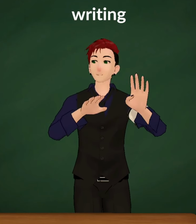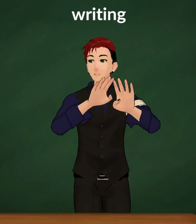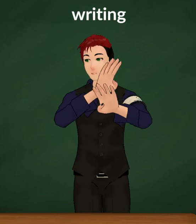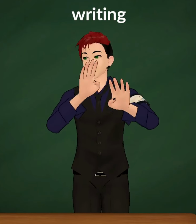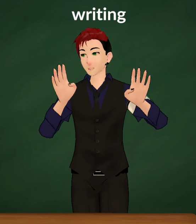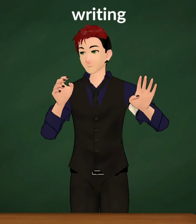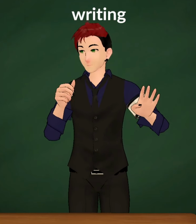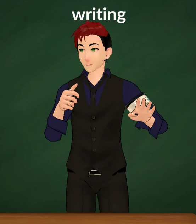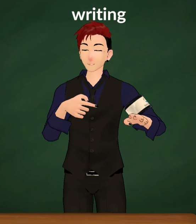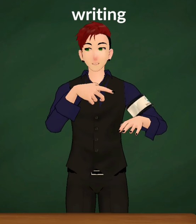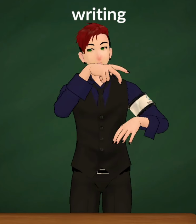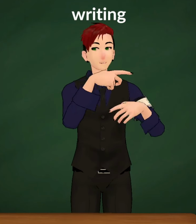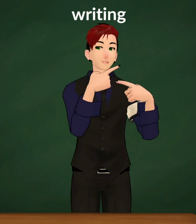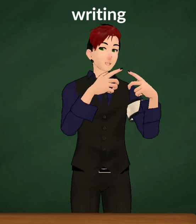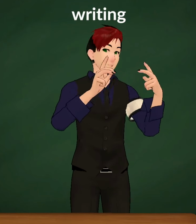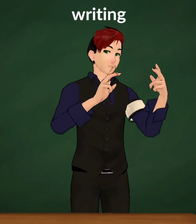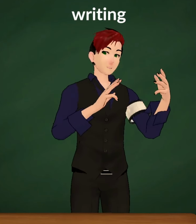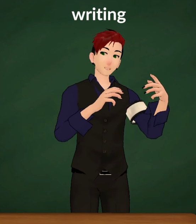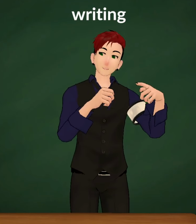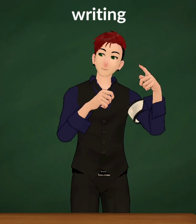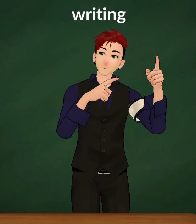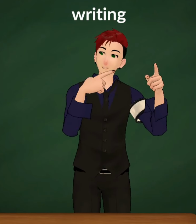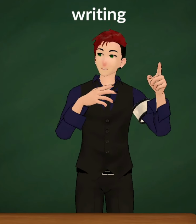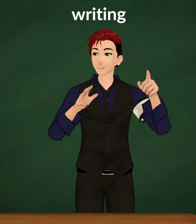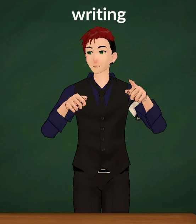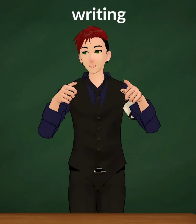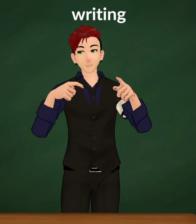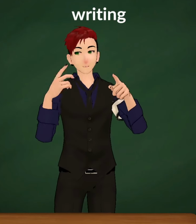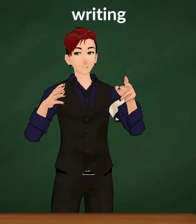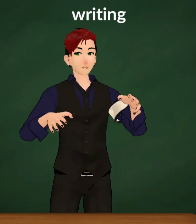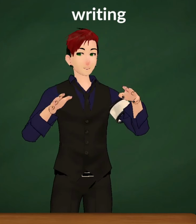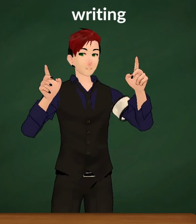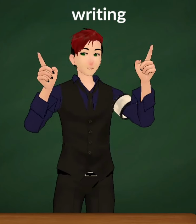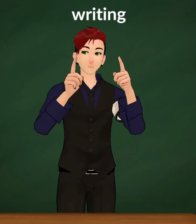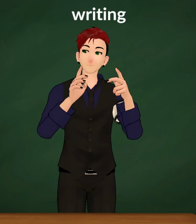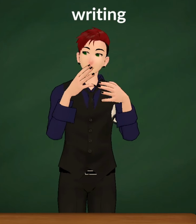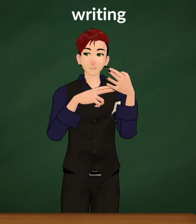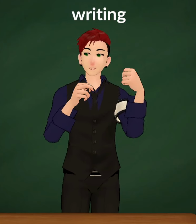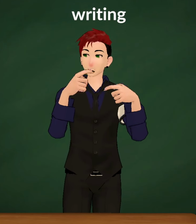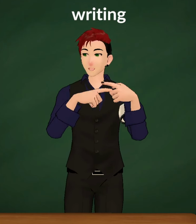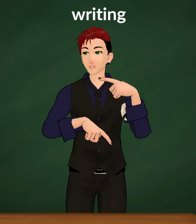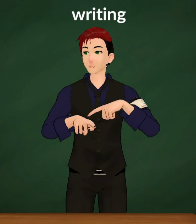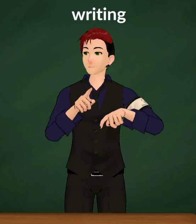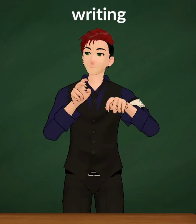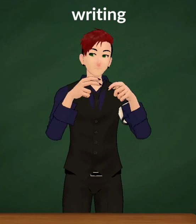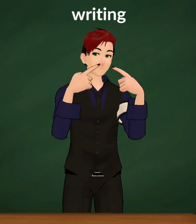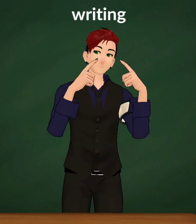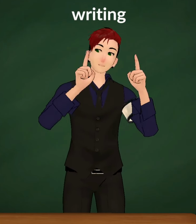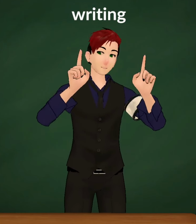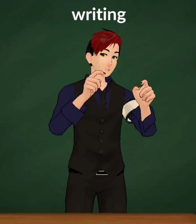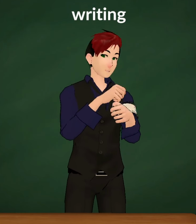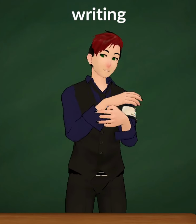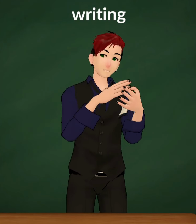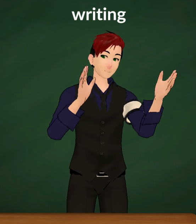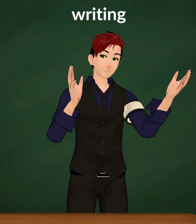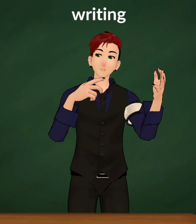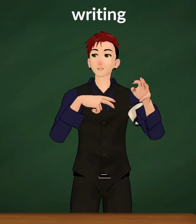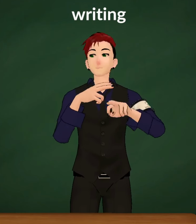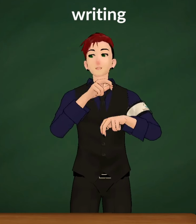Don't get me wrong. PSE works fine if you're a hearing person and another hearing person and you both can sign. It works so well. I